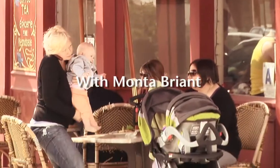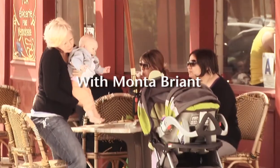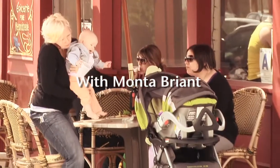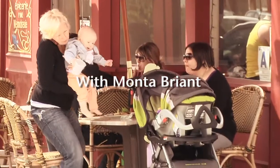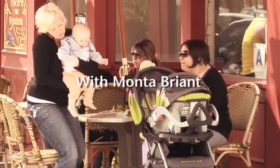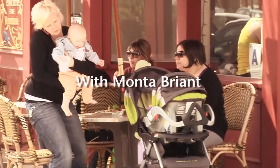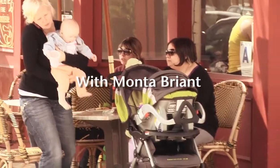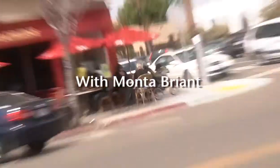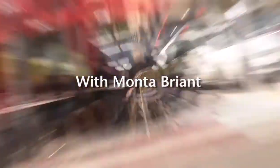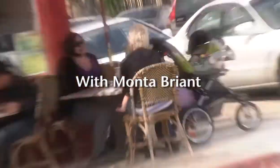family.